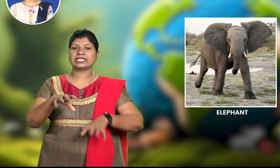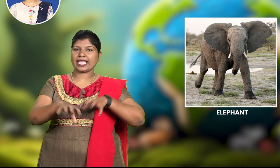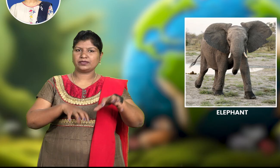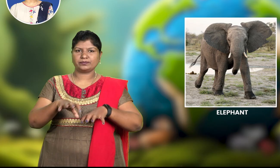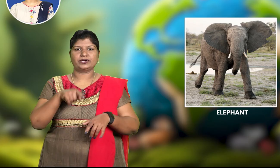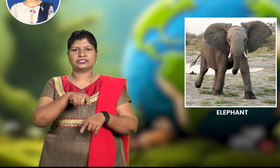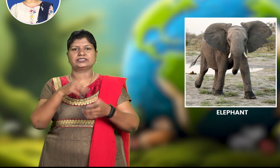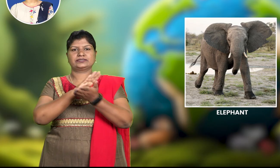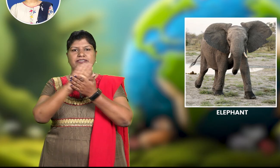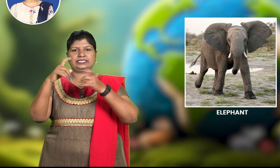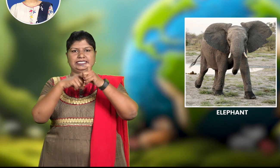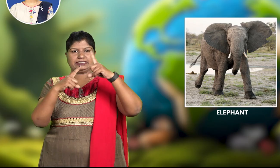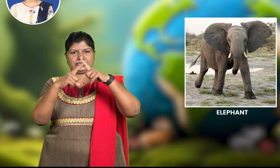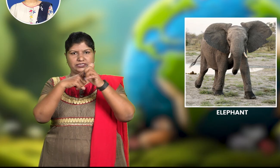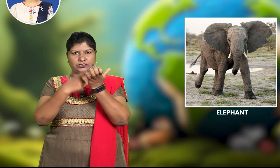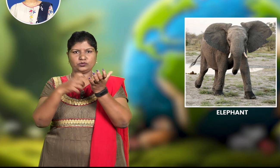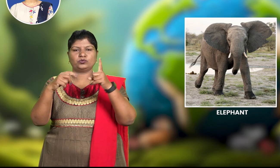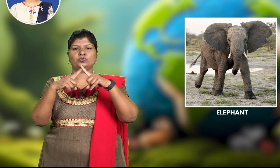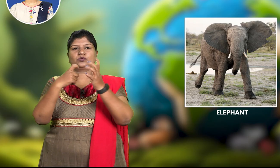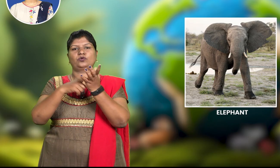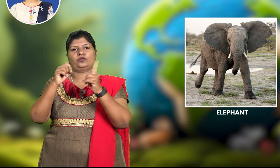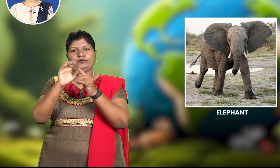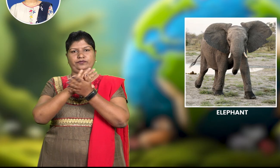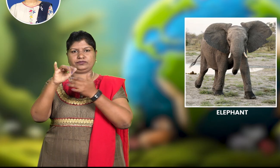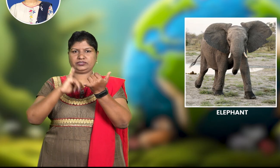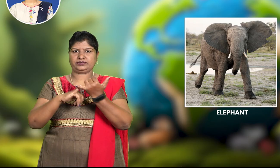Animals are heterotrophs.